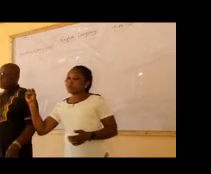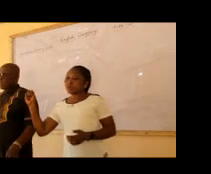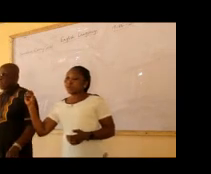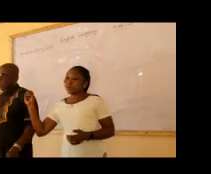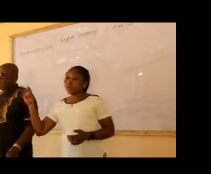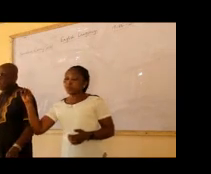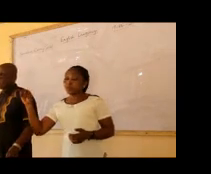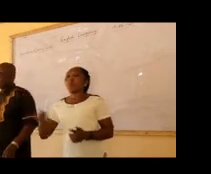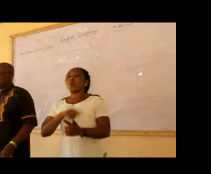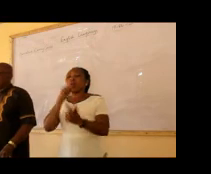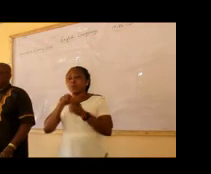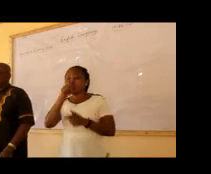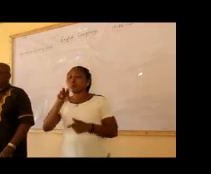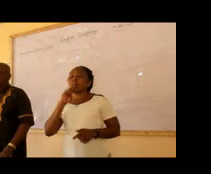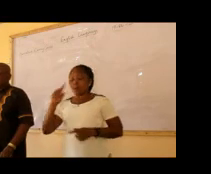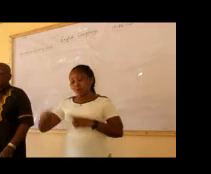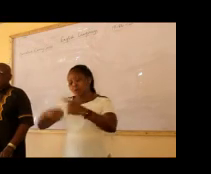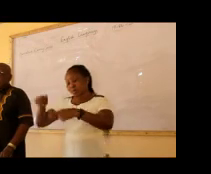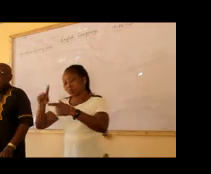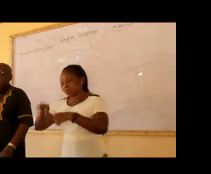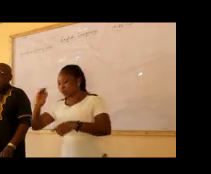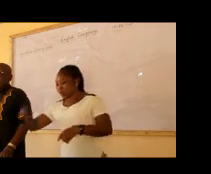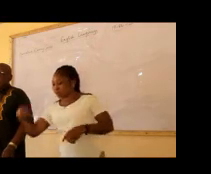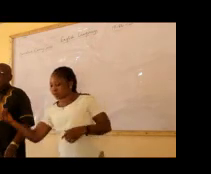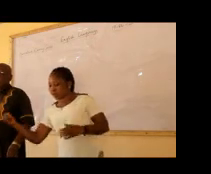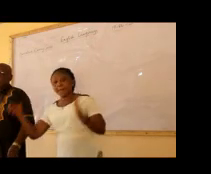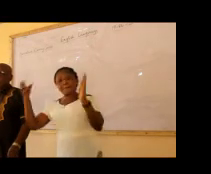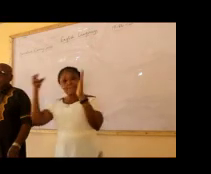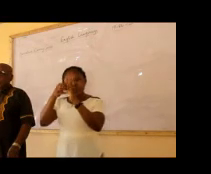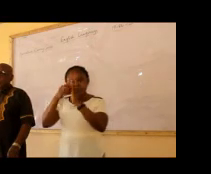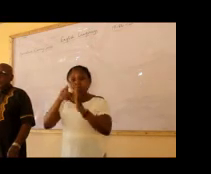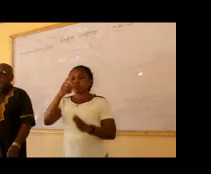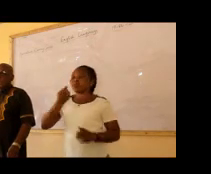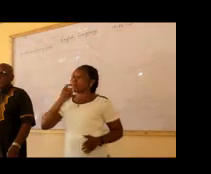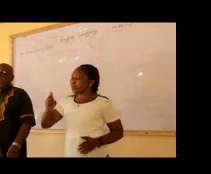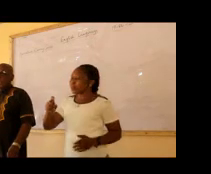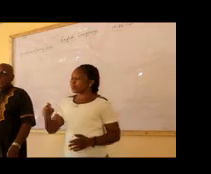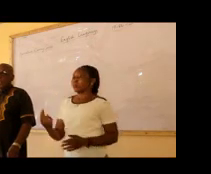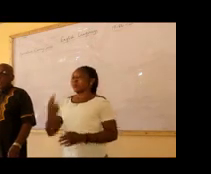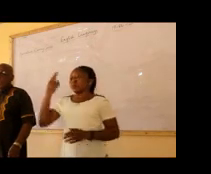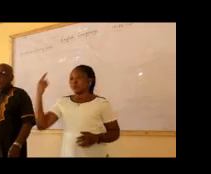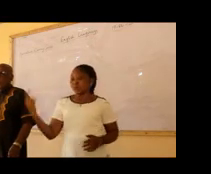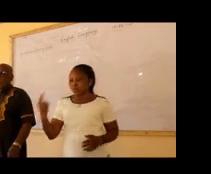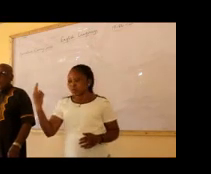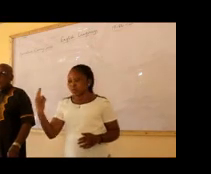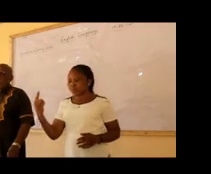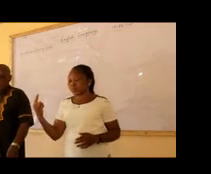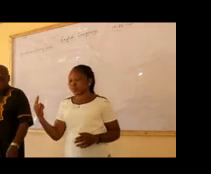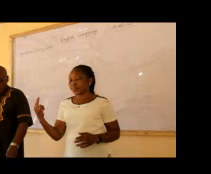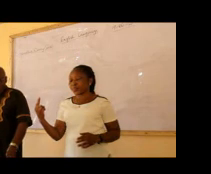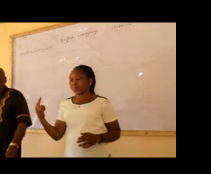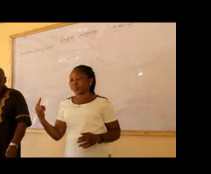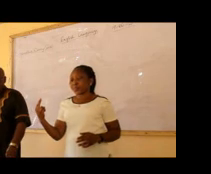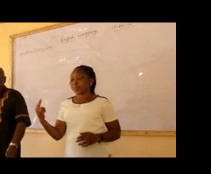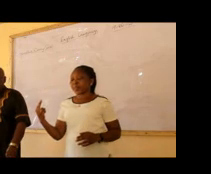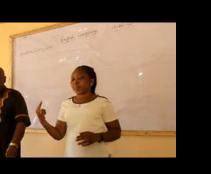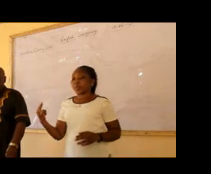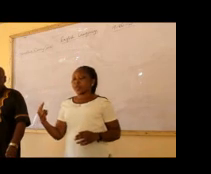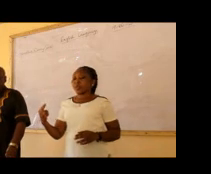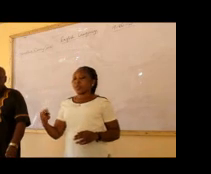from a paragraph to the another, you must use what we call